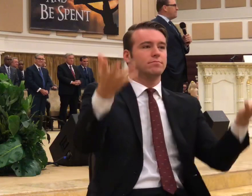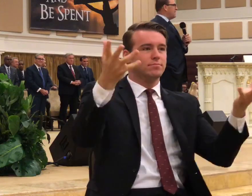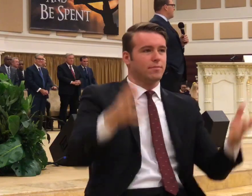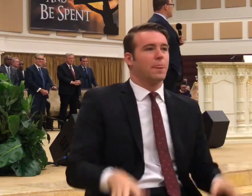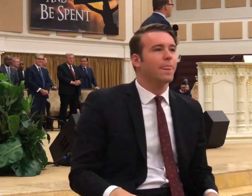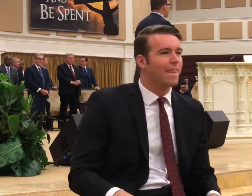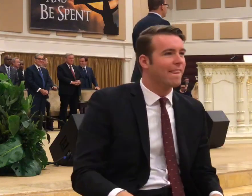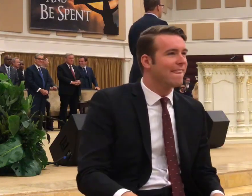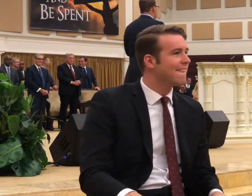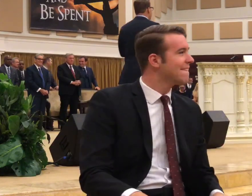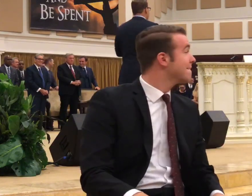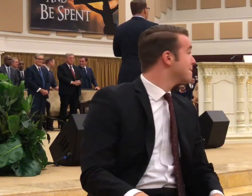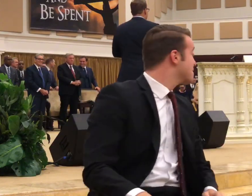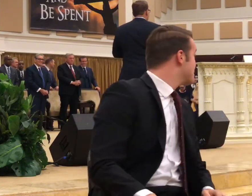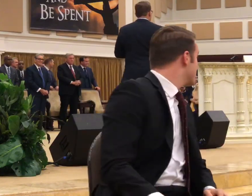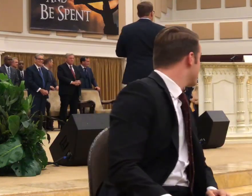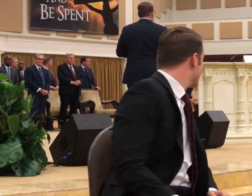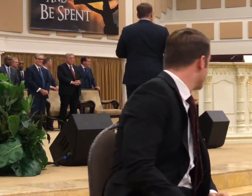right? If you're a parent.